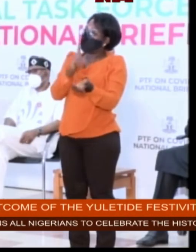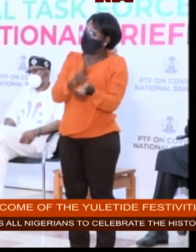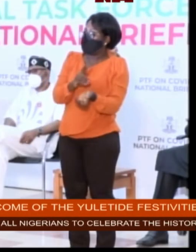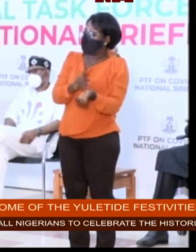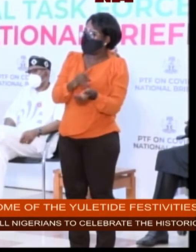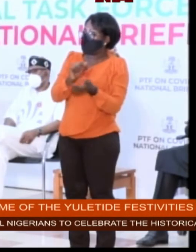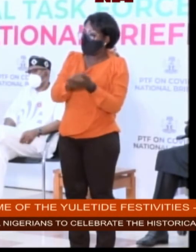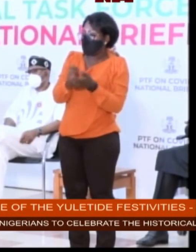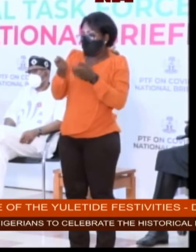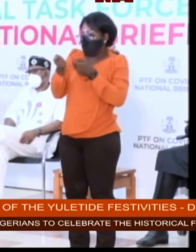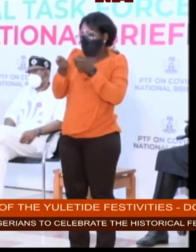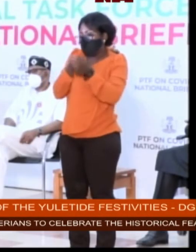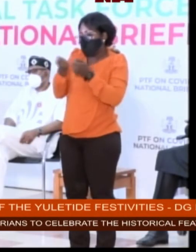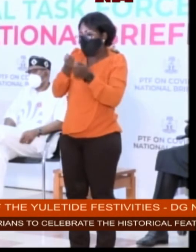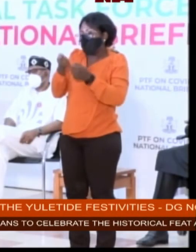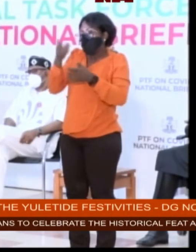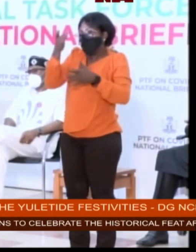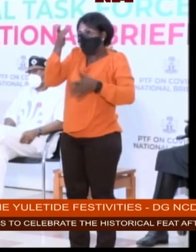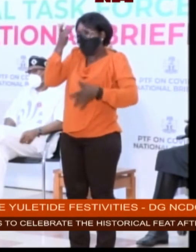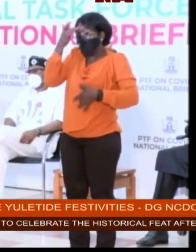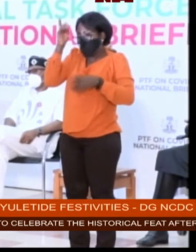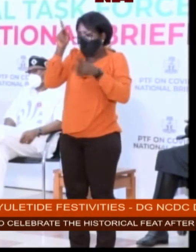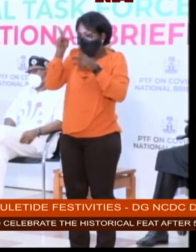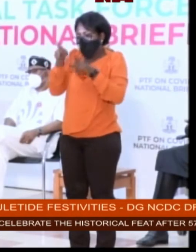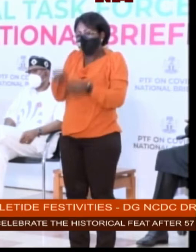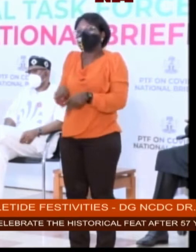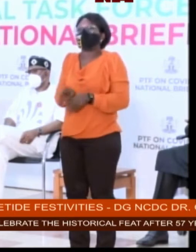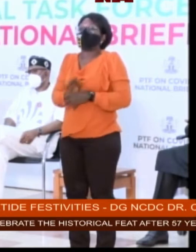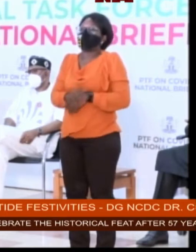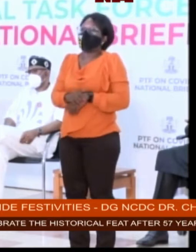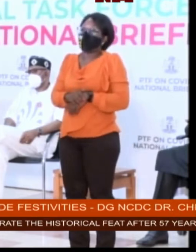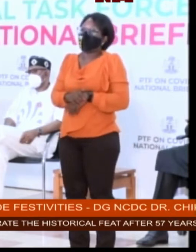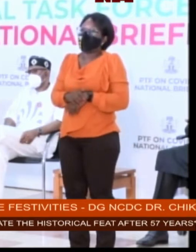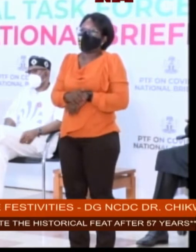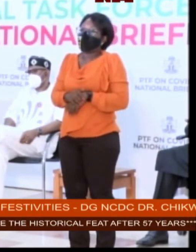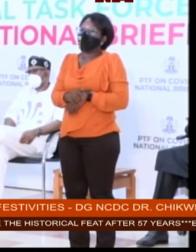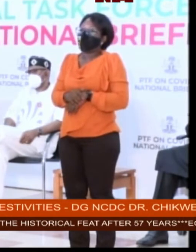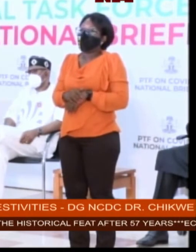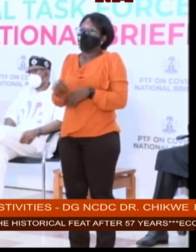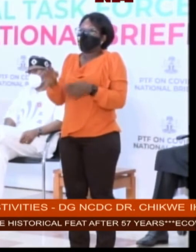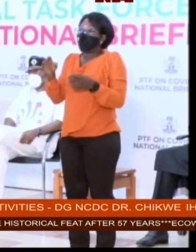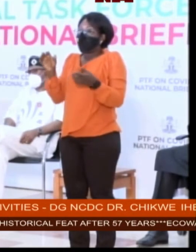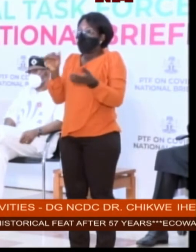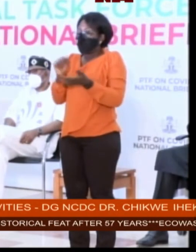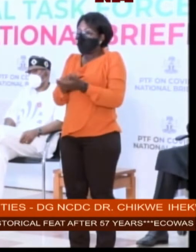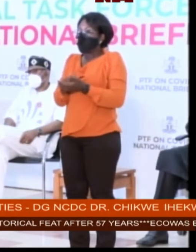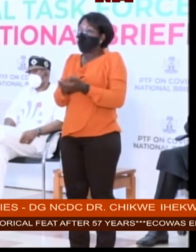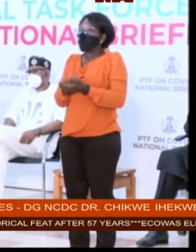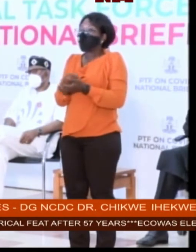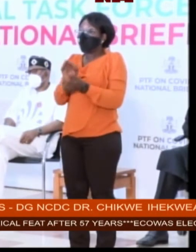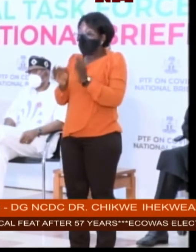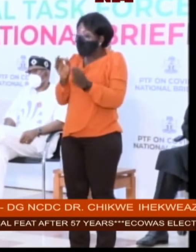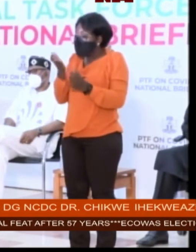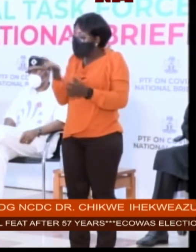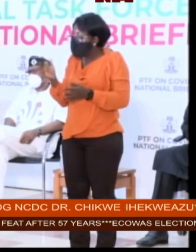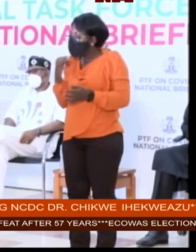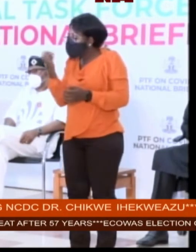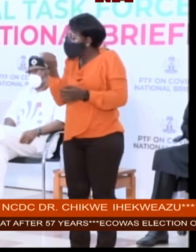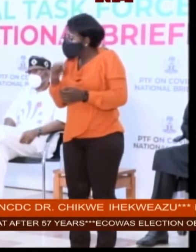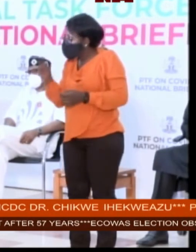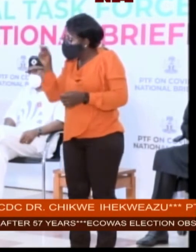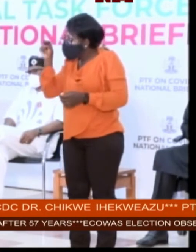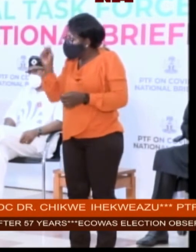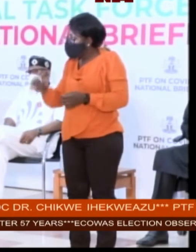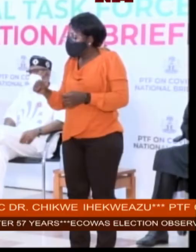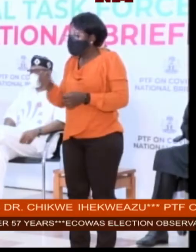leads that are located in the health facilities, to the extent that if there is any